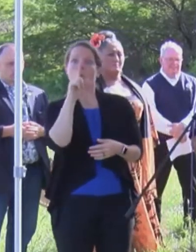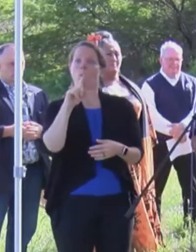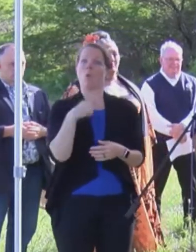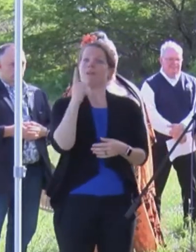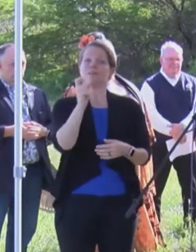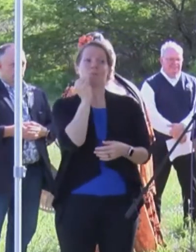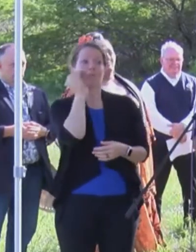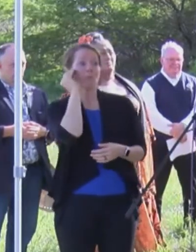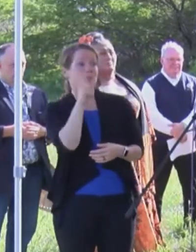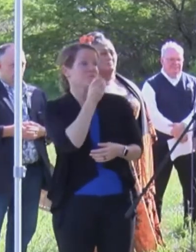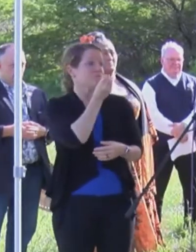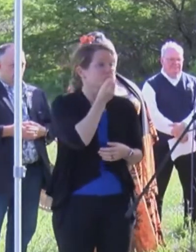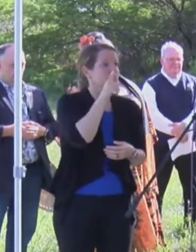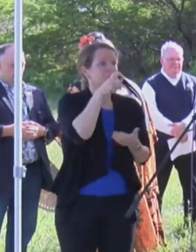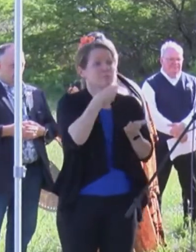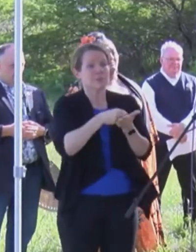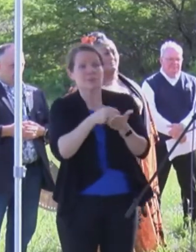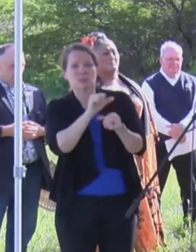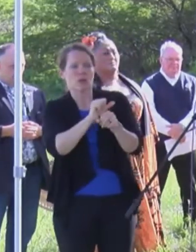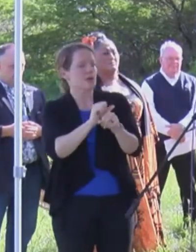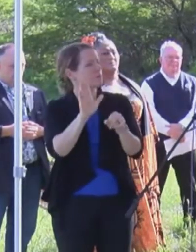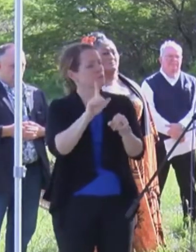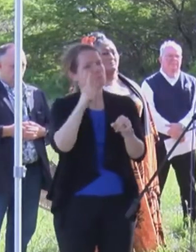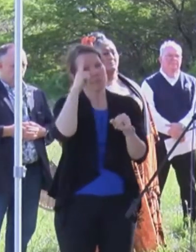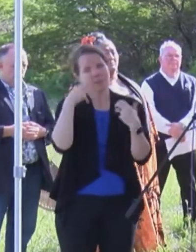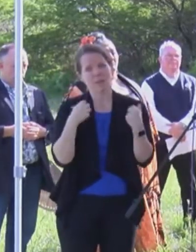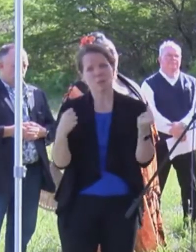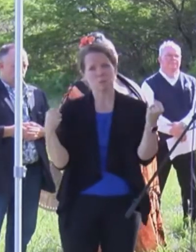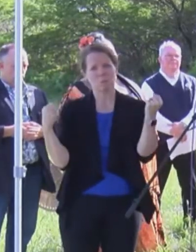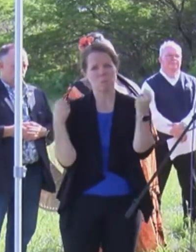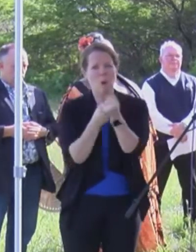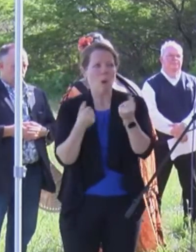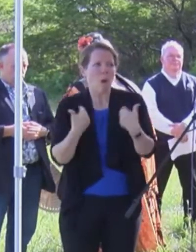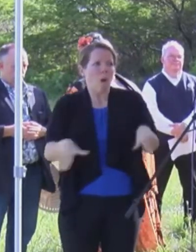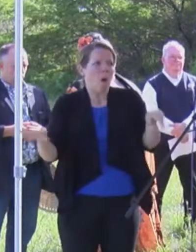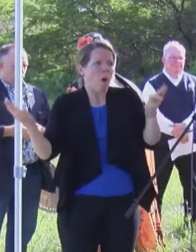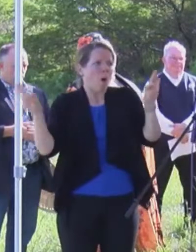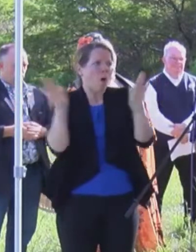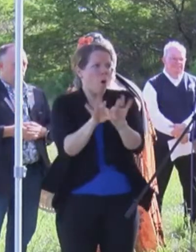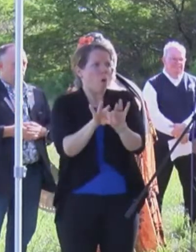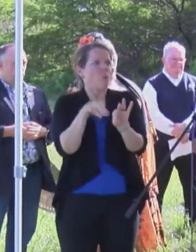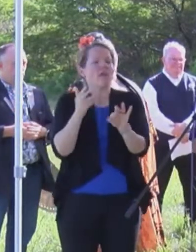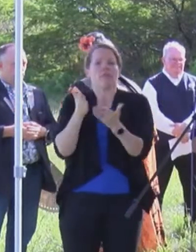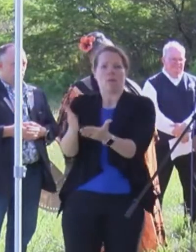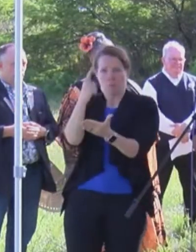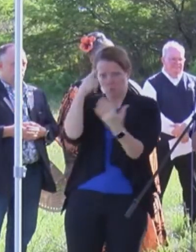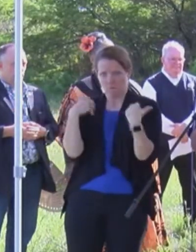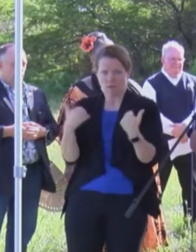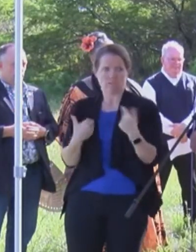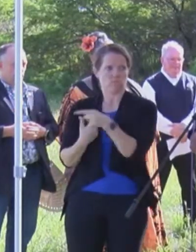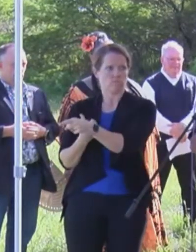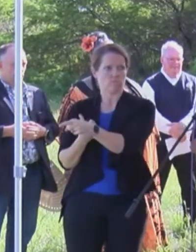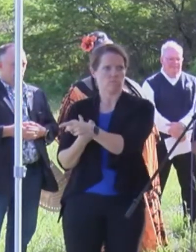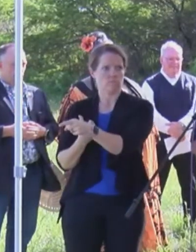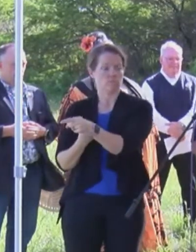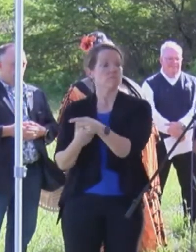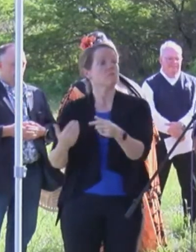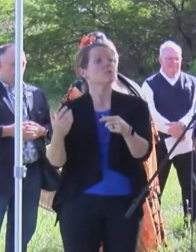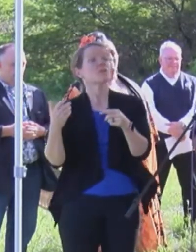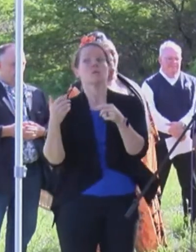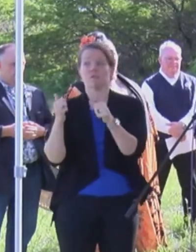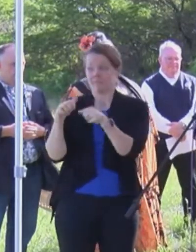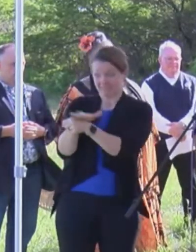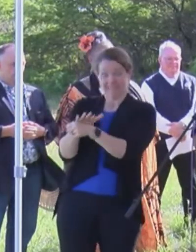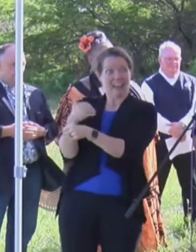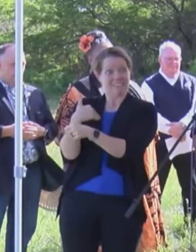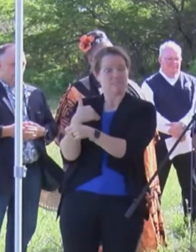go-to for our community. It's a cultural-based approach to helping families where they need it. Now we've launched an online version, helpingmaui.org.